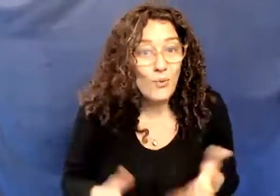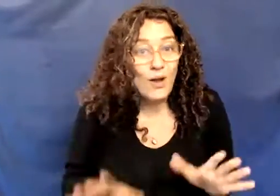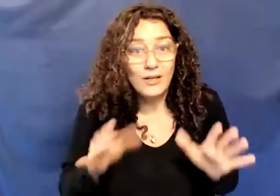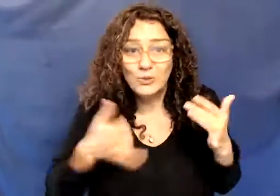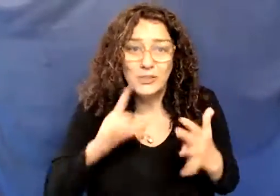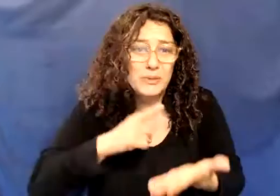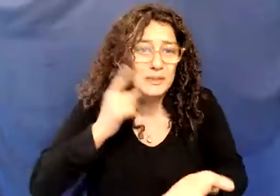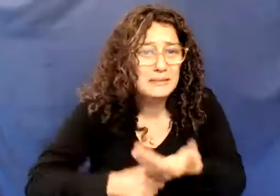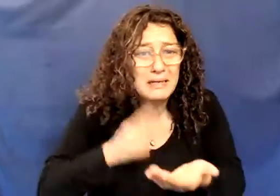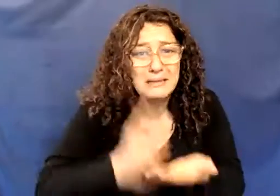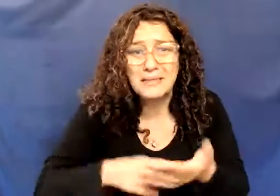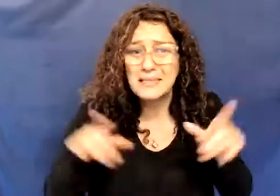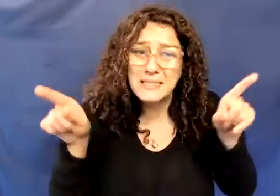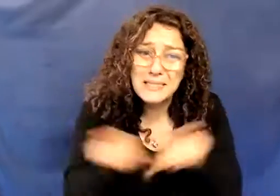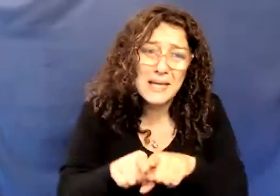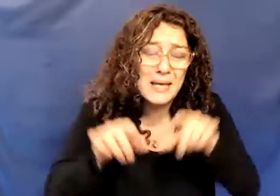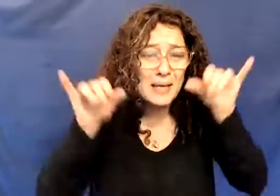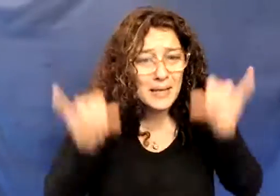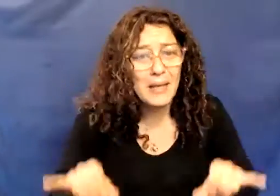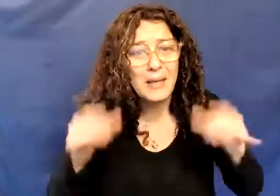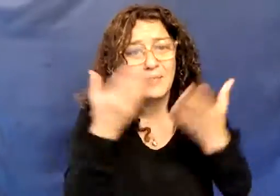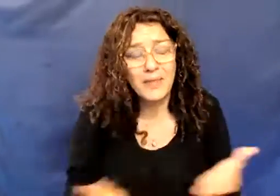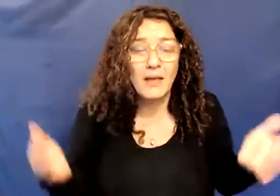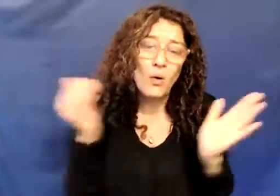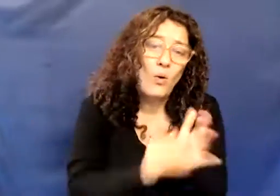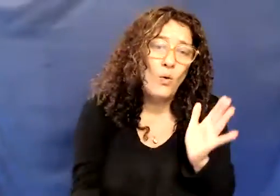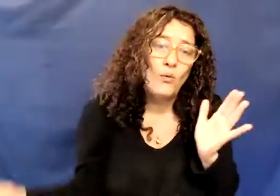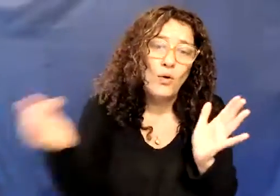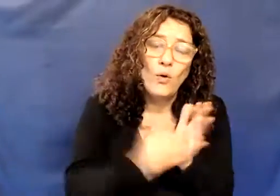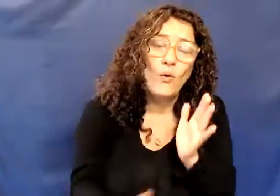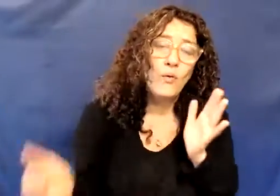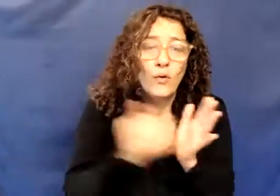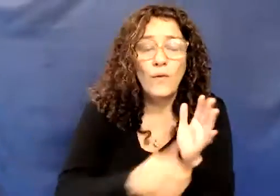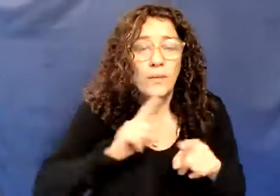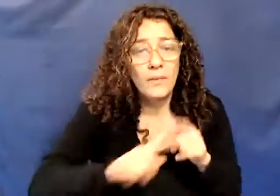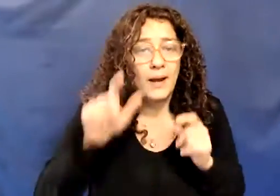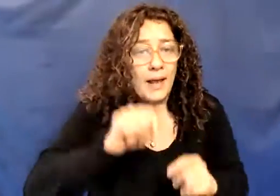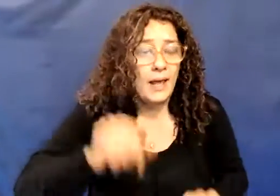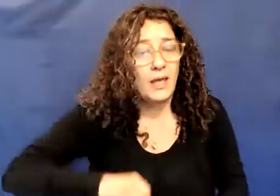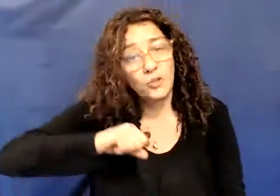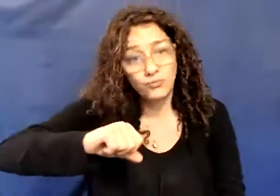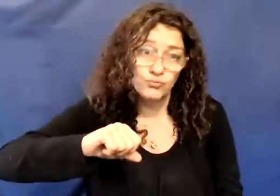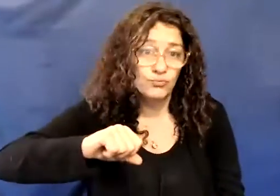That when people actually say something and they're harmed by it, that they'll